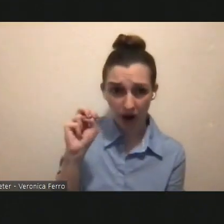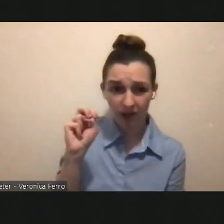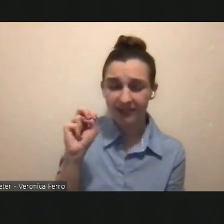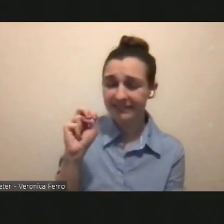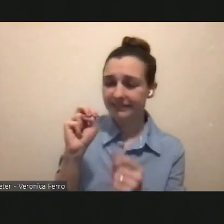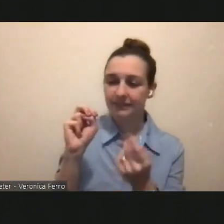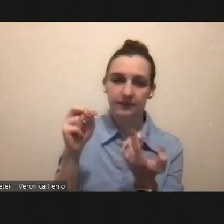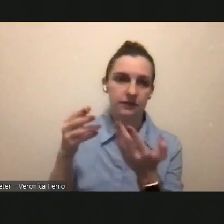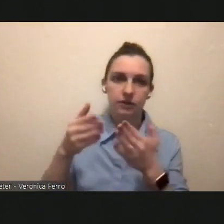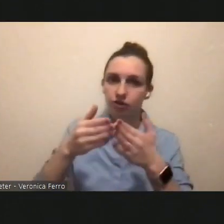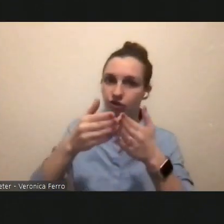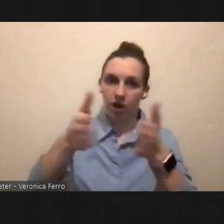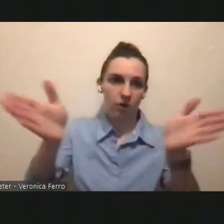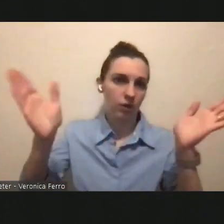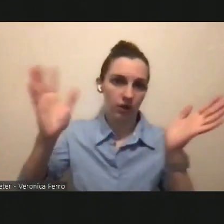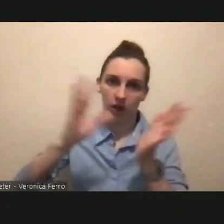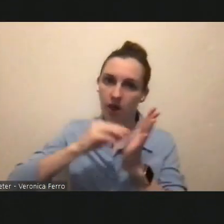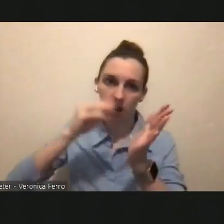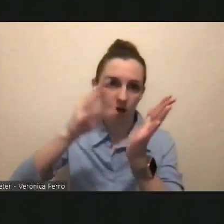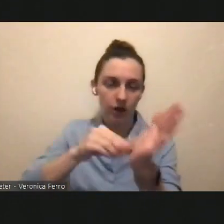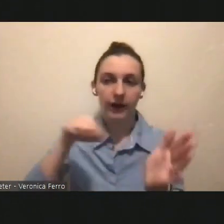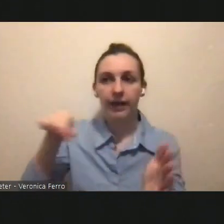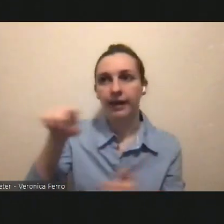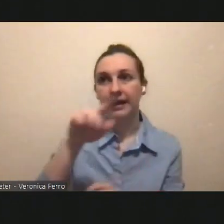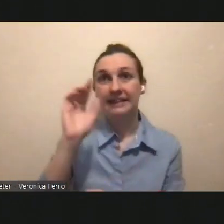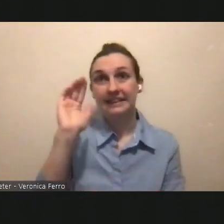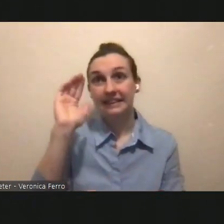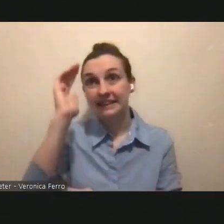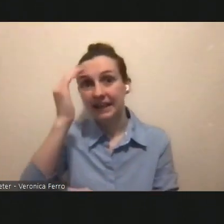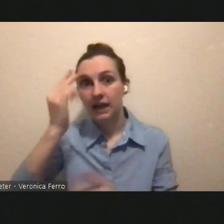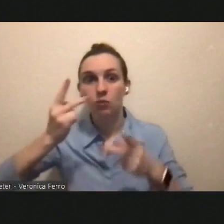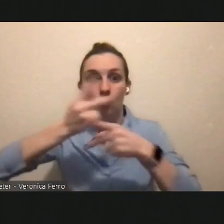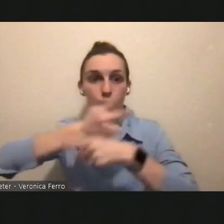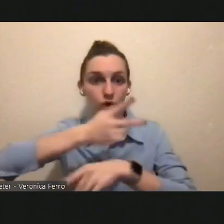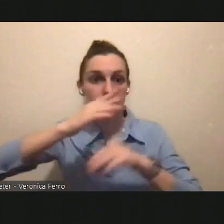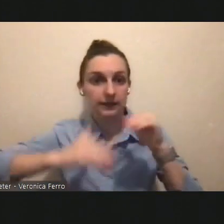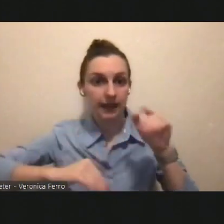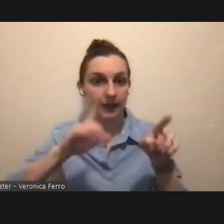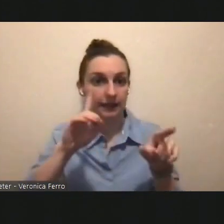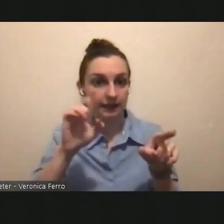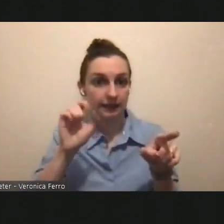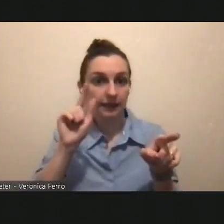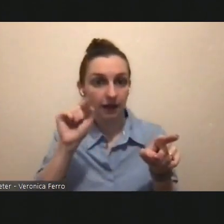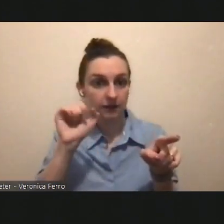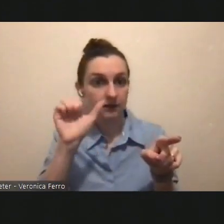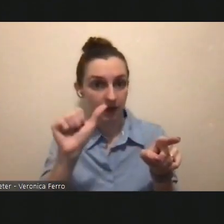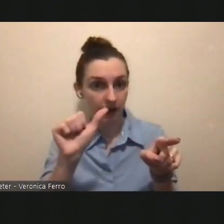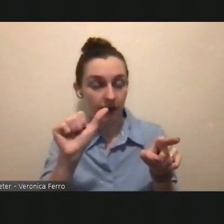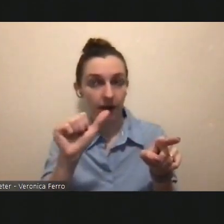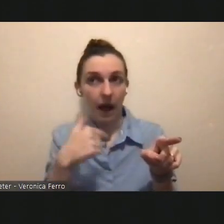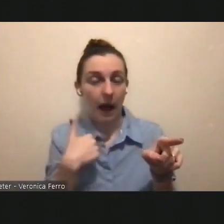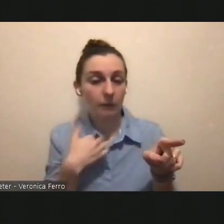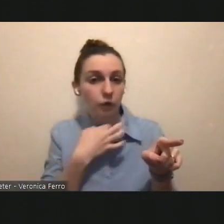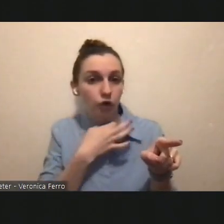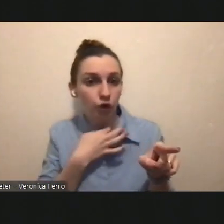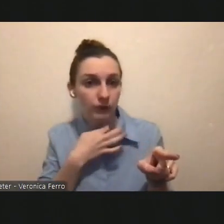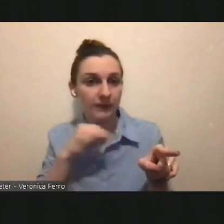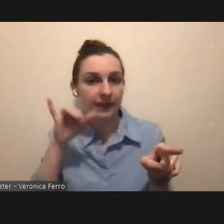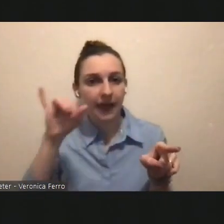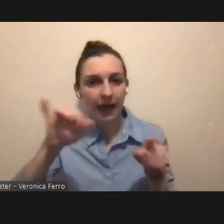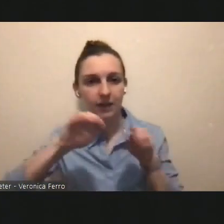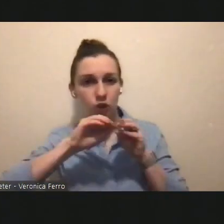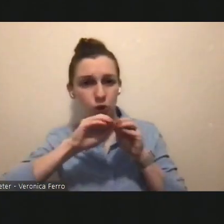its ability to sort of overtake Delta possibly, how does that work in terms of transmissibility versus severity